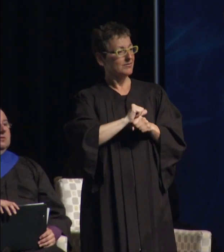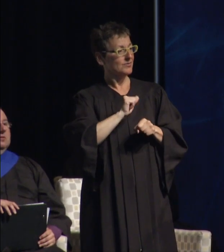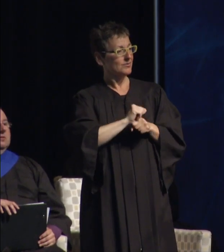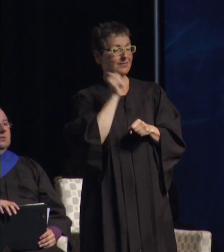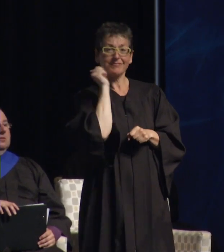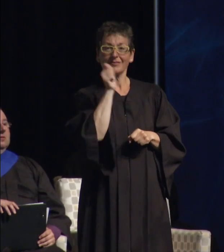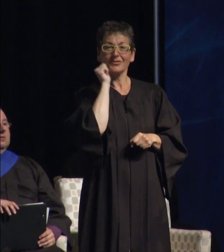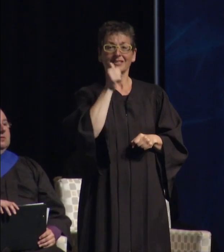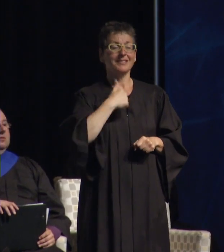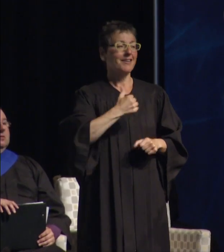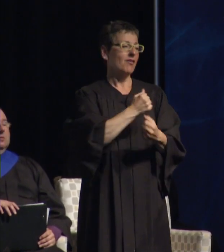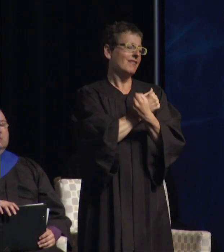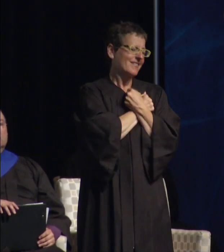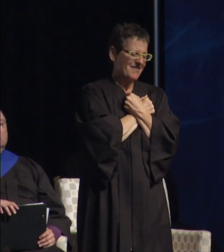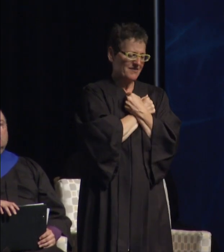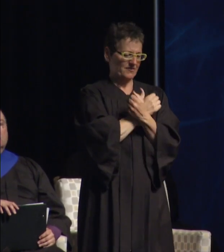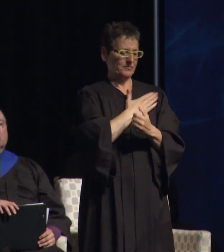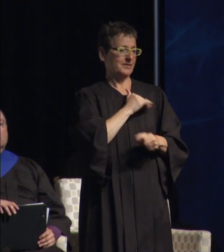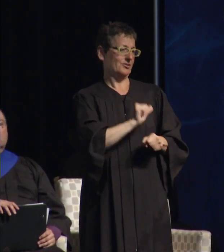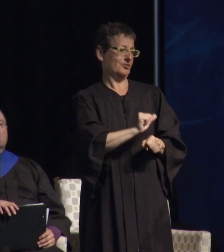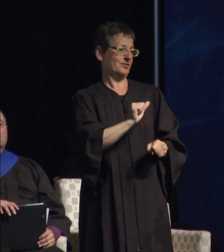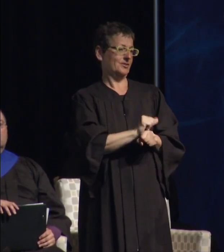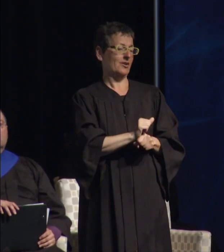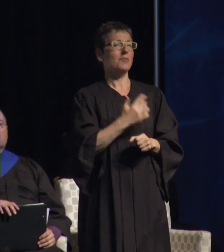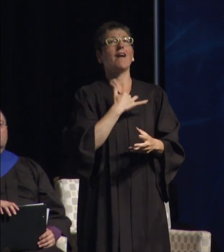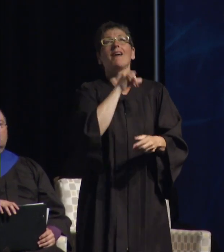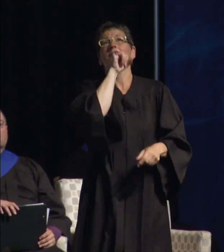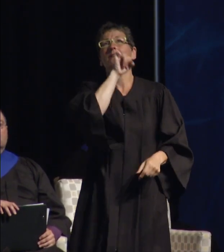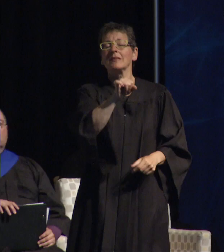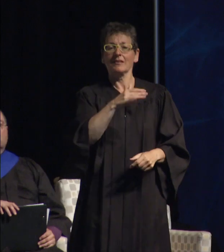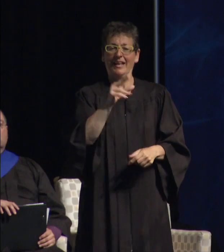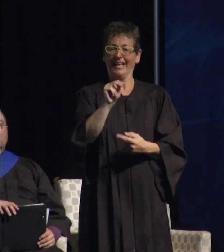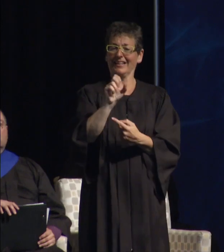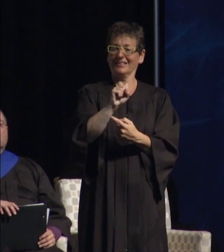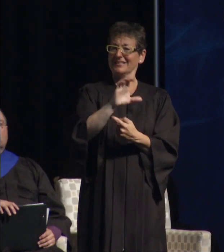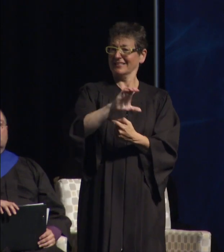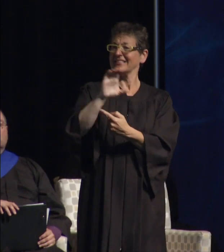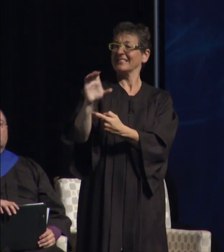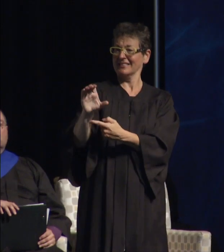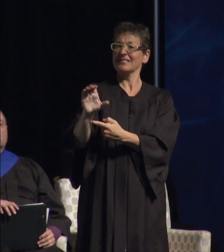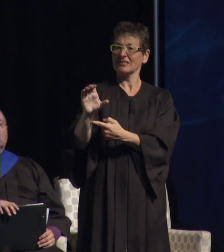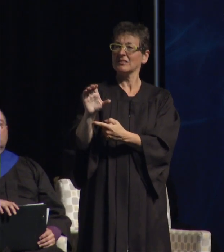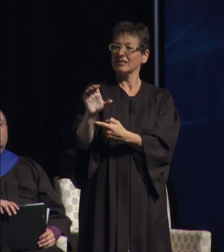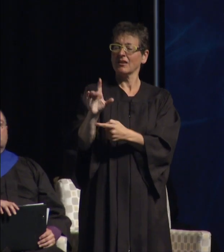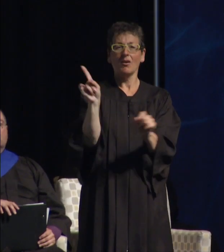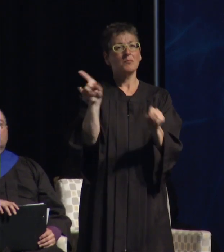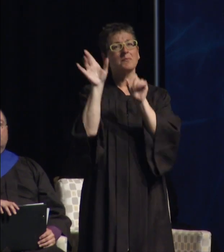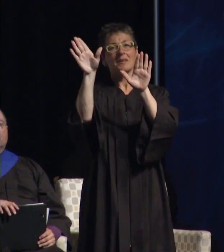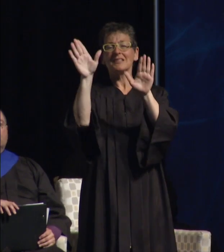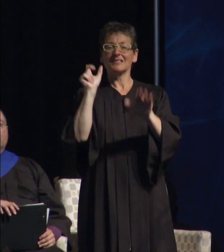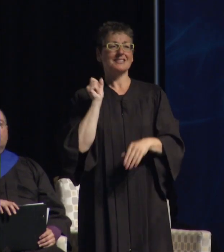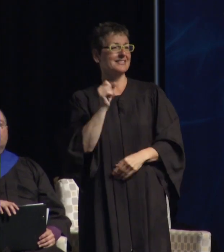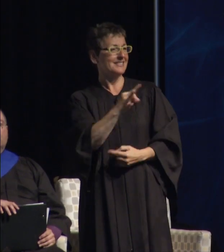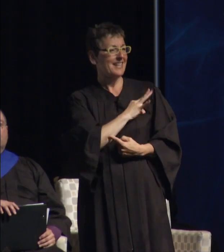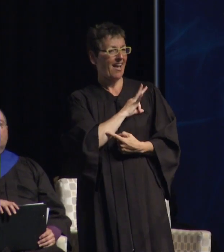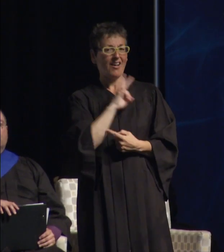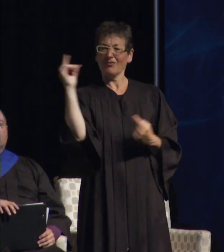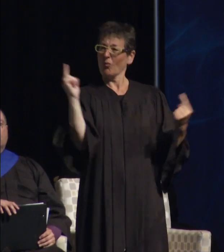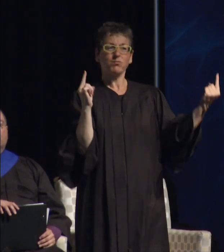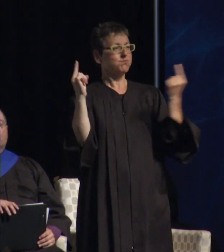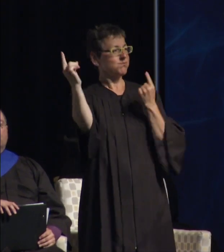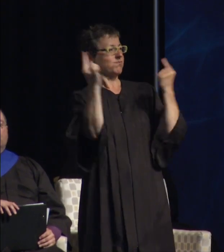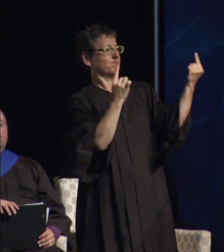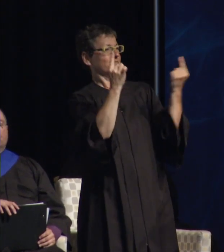love, working for a college that I absolutely adore, with amazing faculty and staff who come to work every